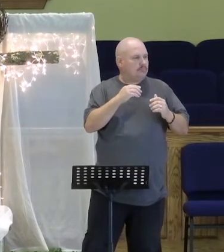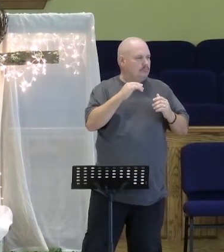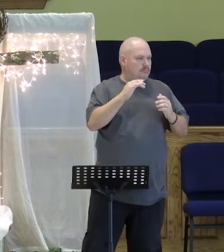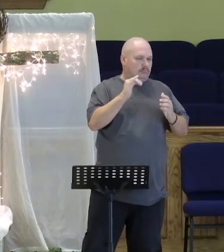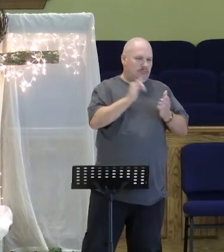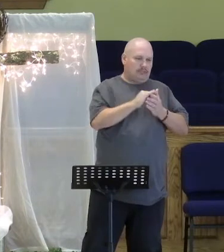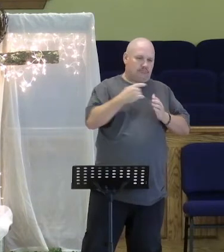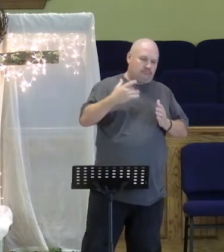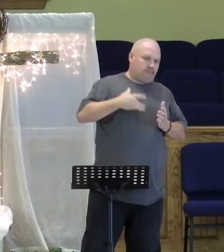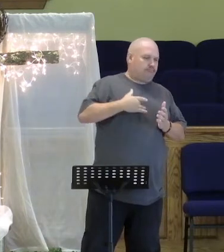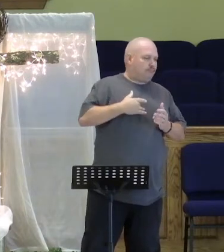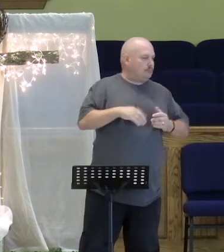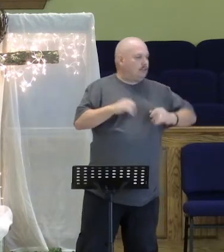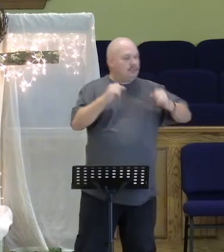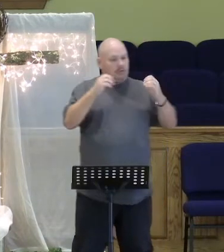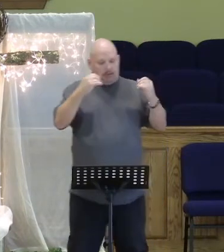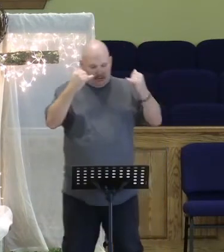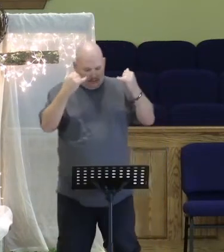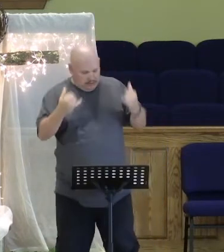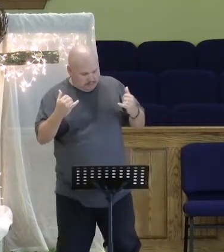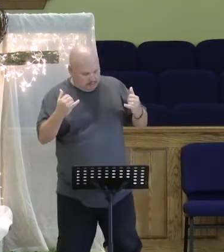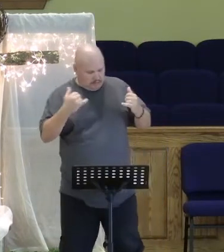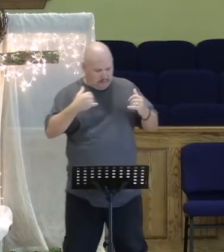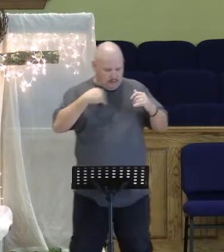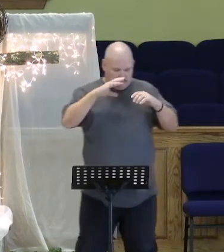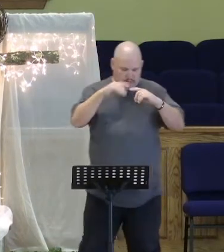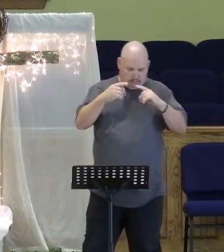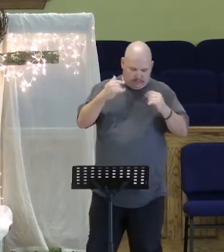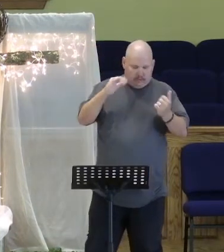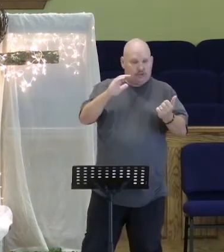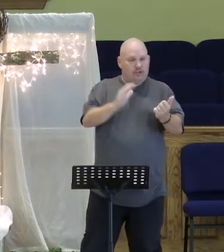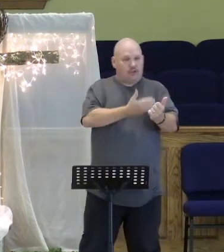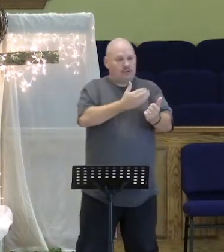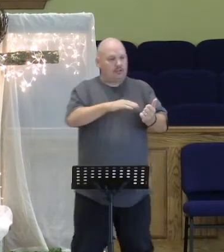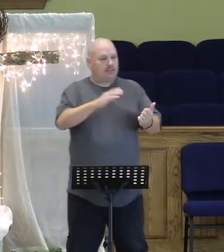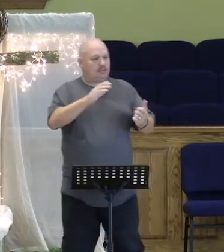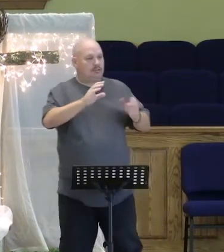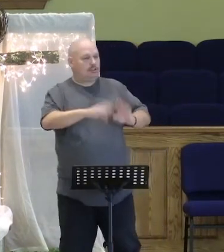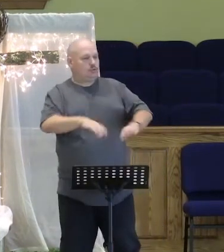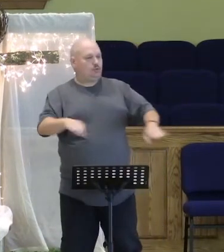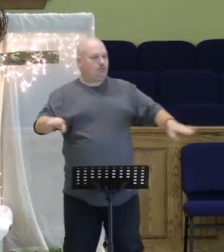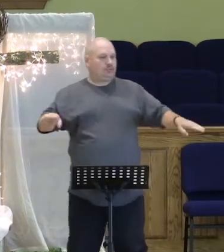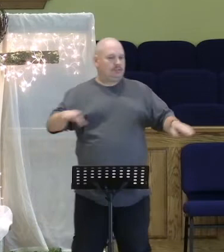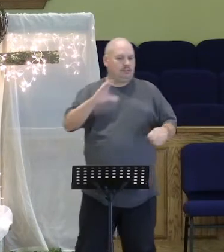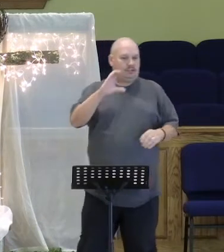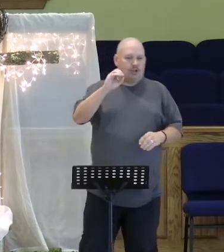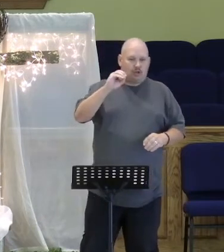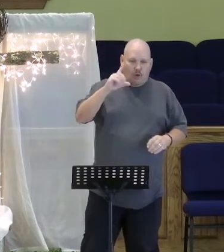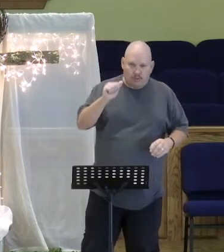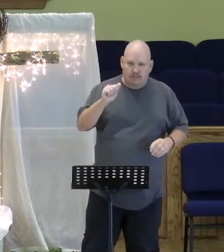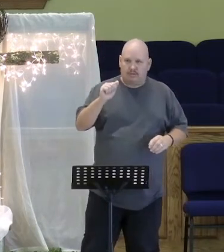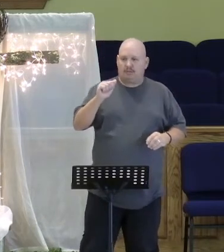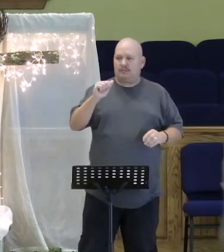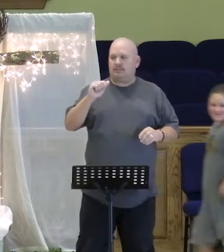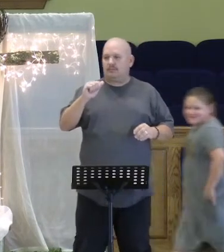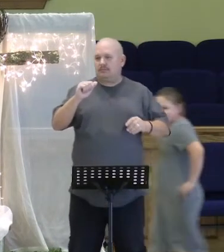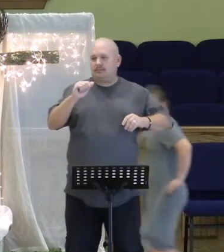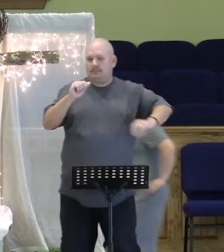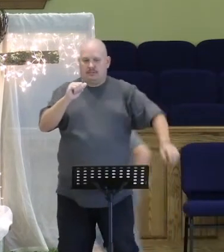had. Really touched our hearts. So now we're going to have a song by the kids, the deaf kids and the